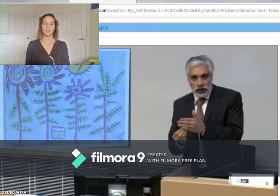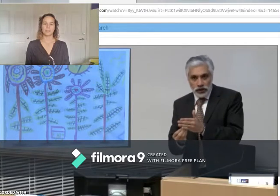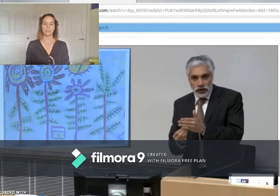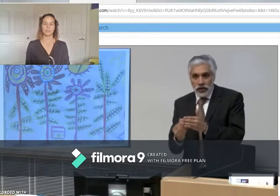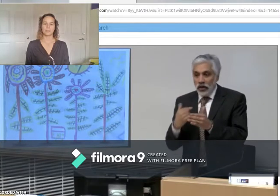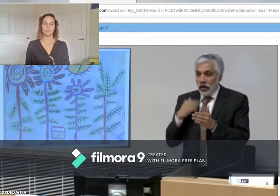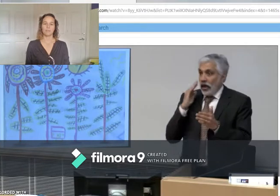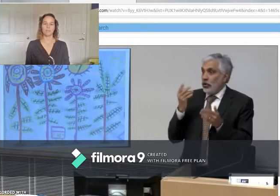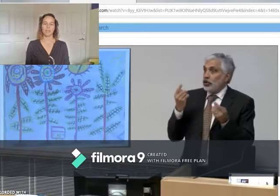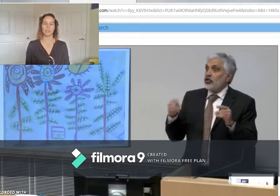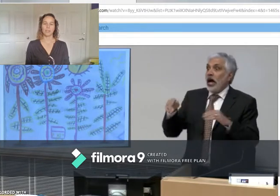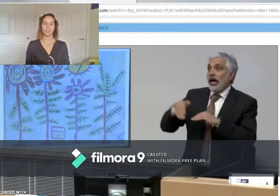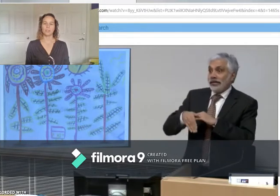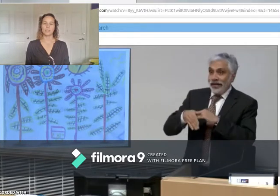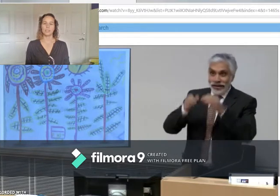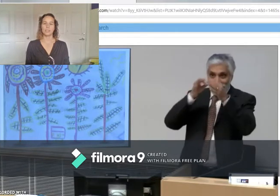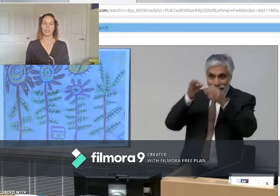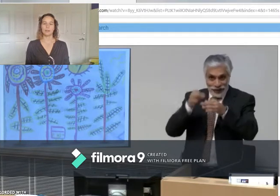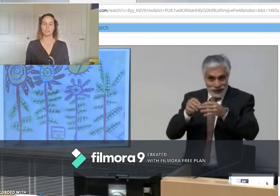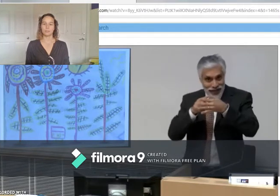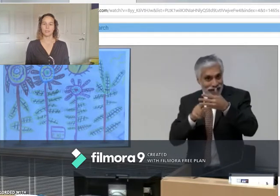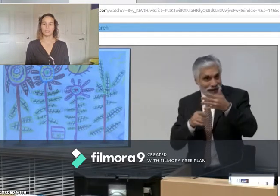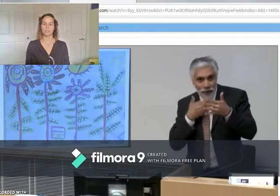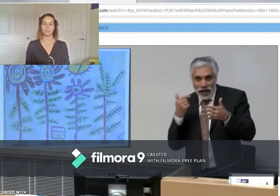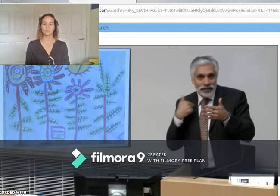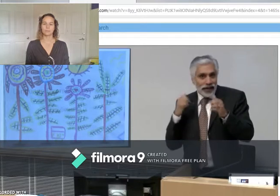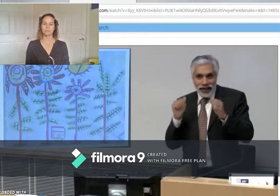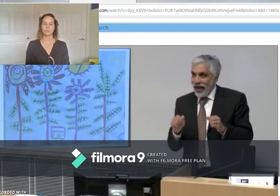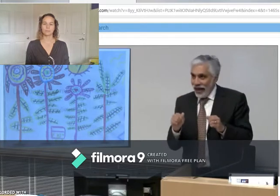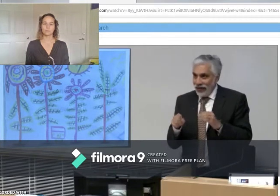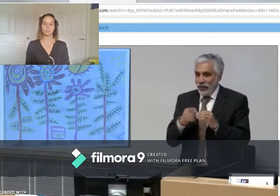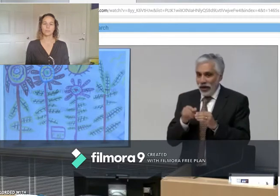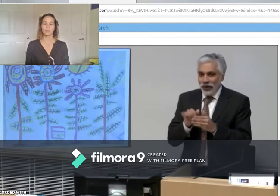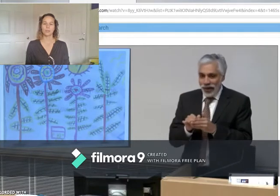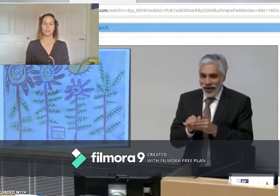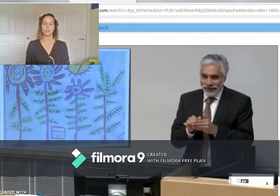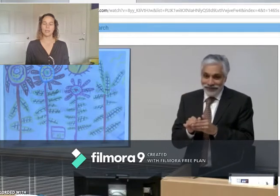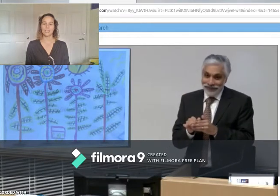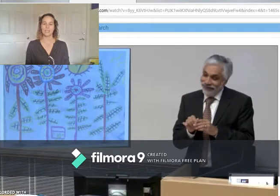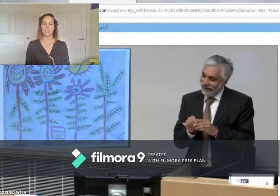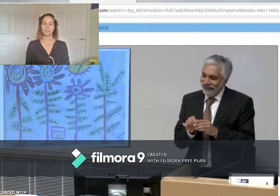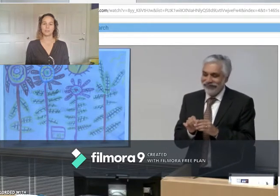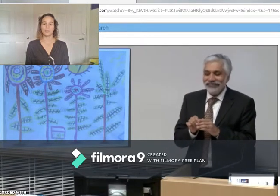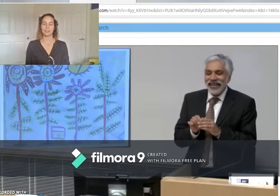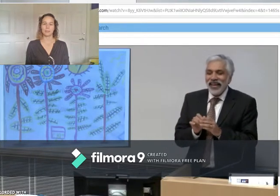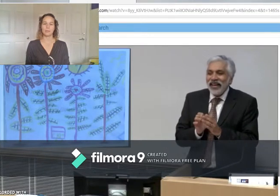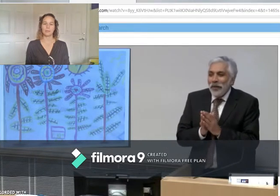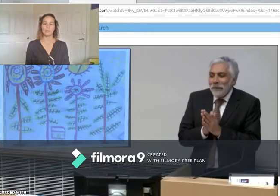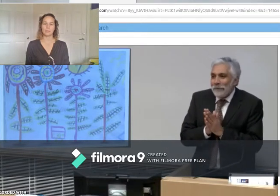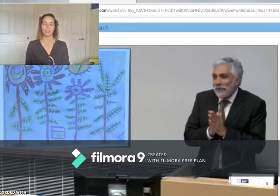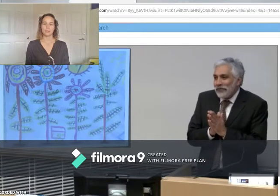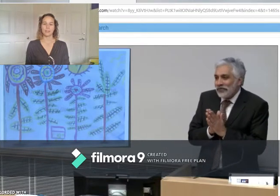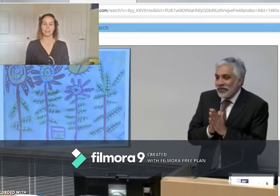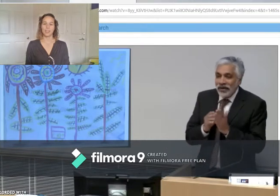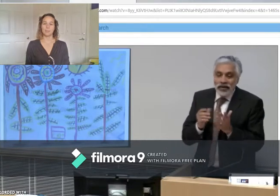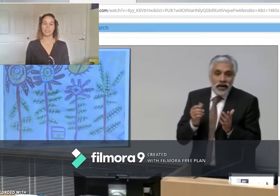Topics about the signal is one of many included in language deprivation. I'll do the best that I can to explain that,